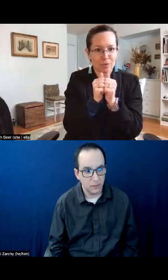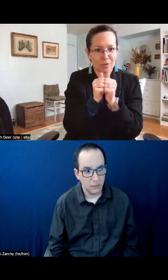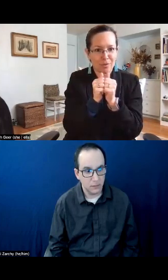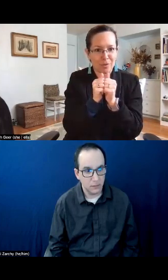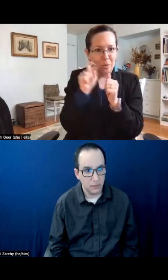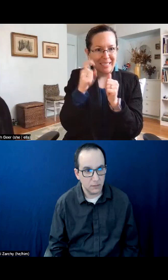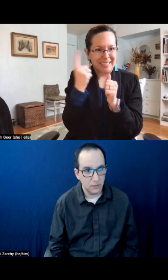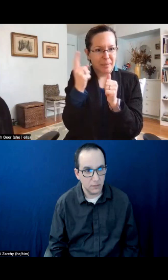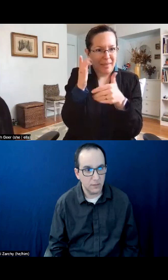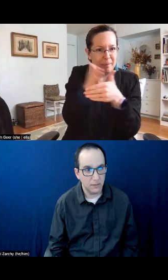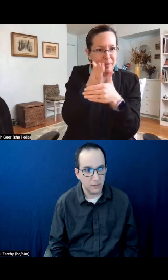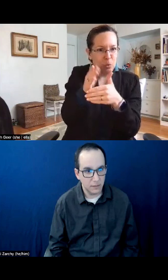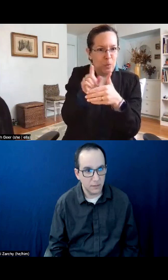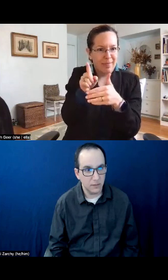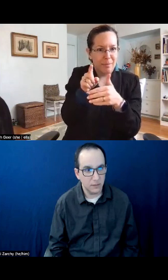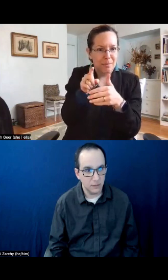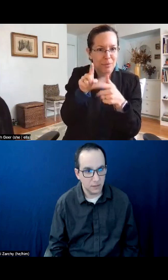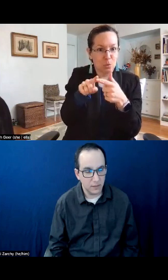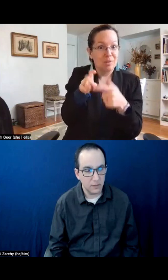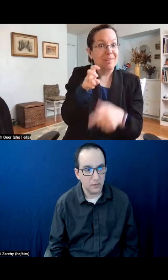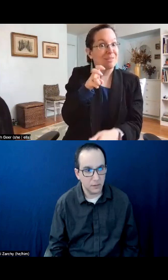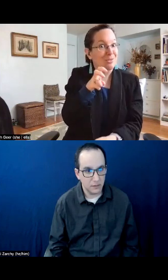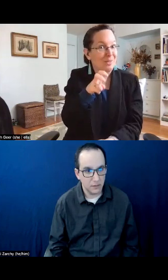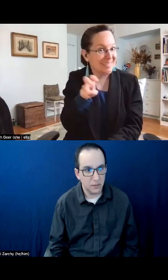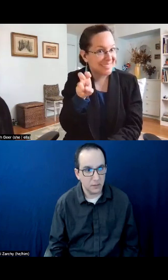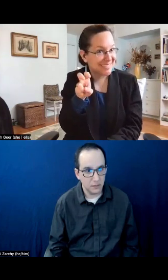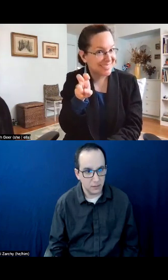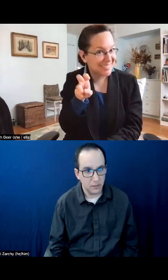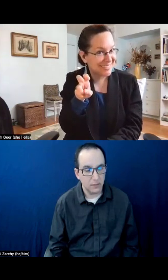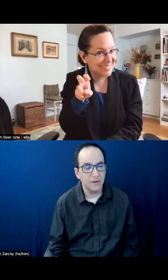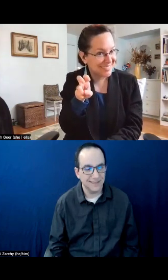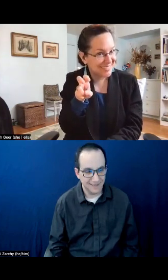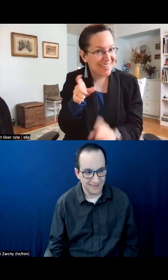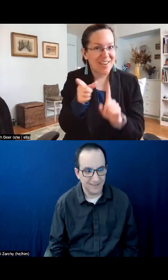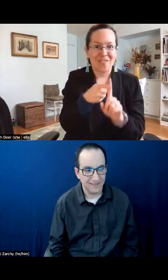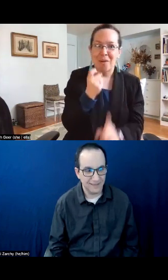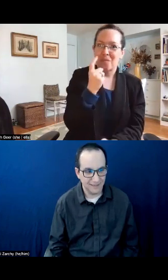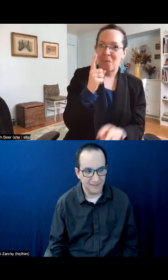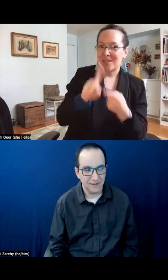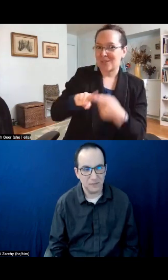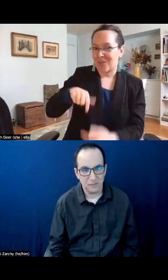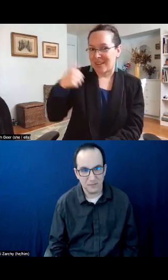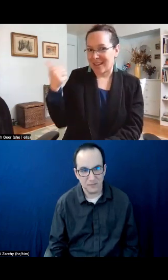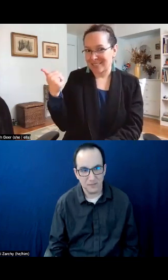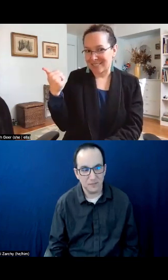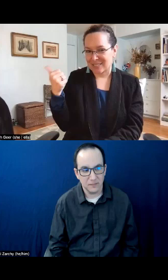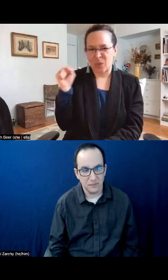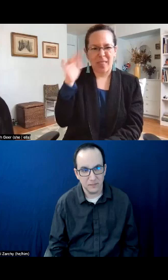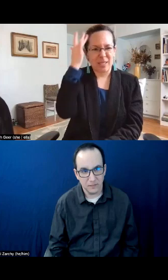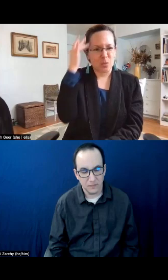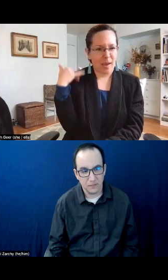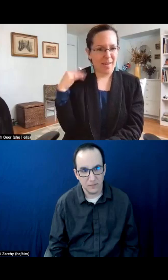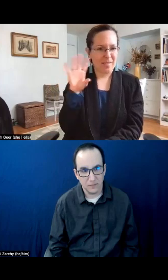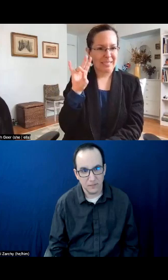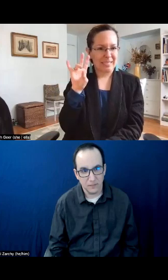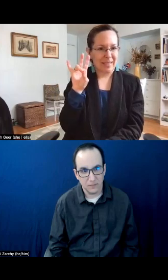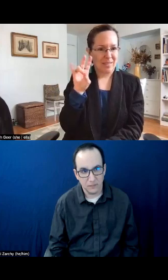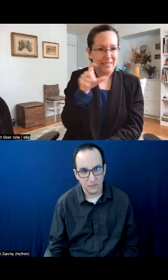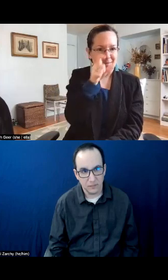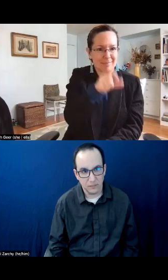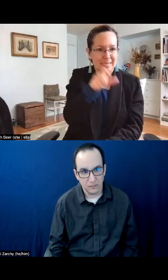stasis together. There has to be something in between them to break them up and to create that transition from one to the